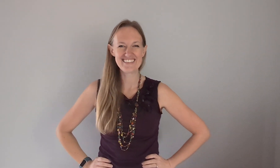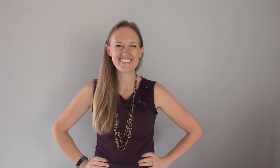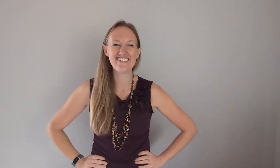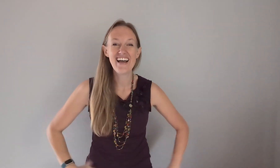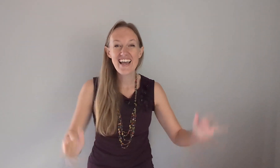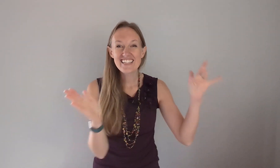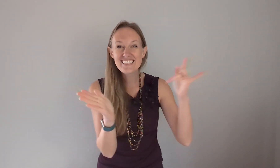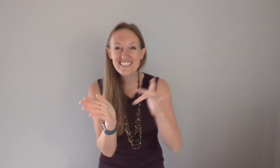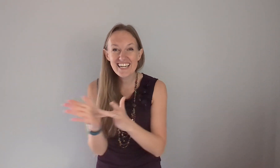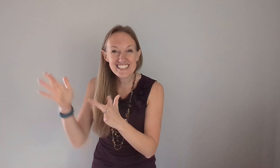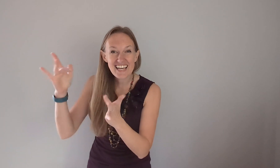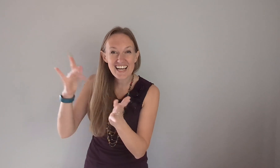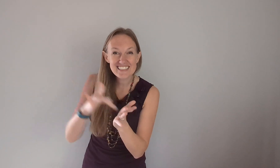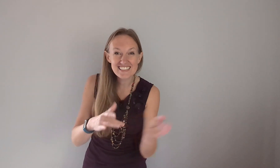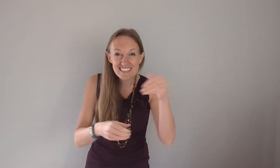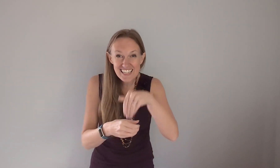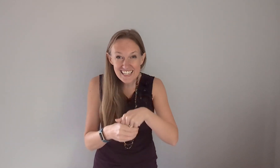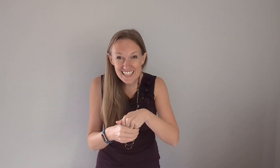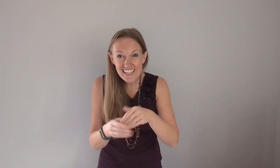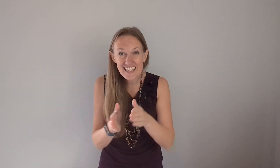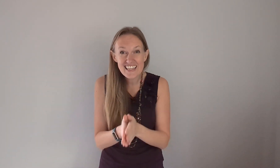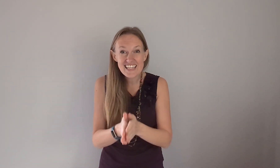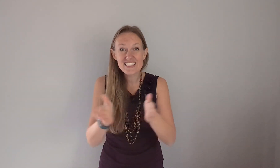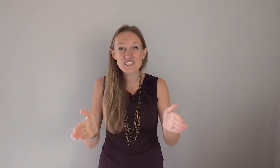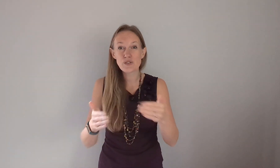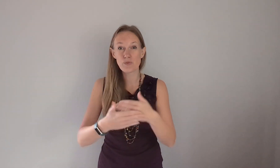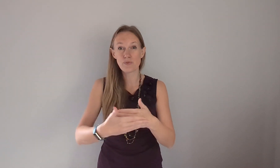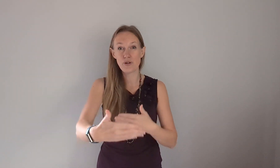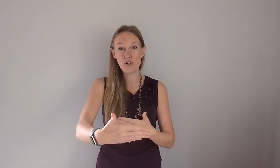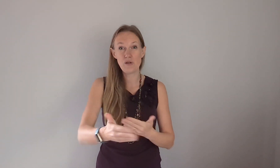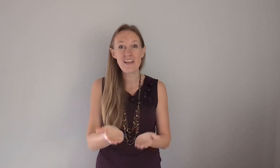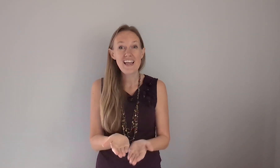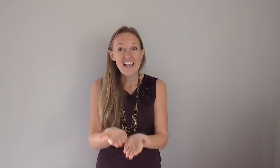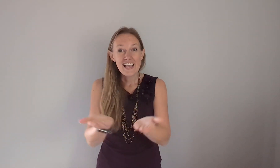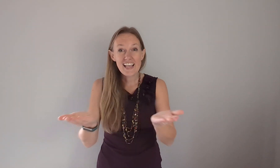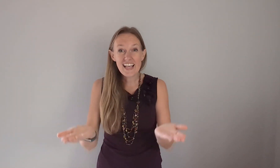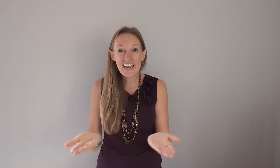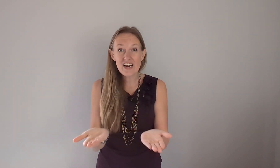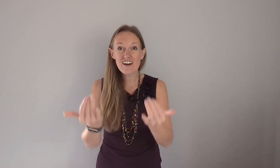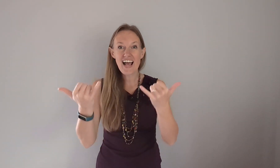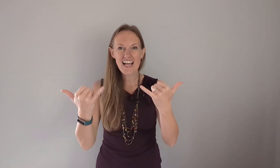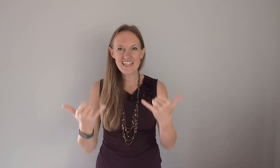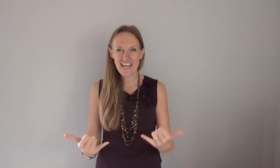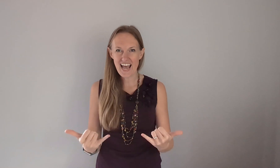so Jesus is in this room. Here and